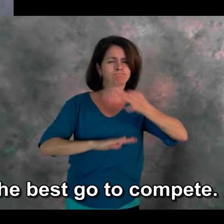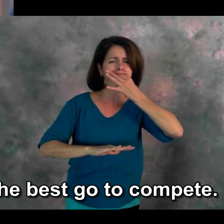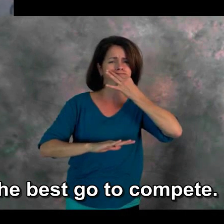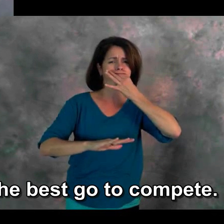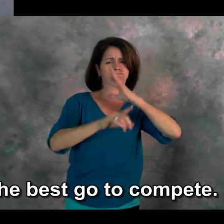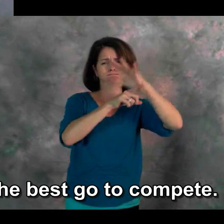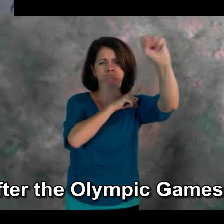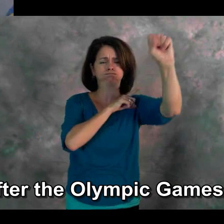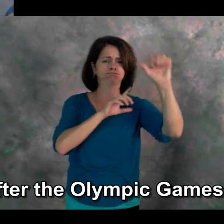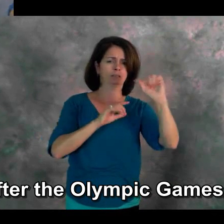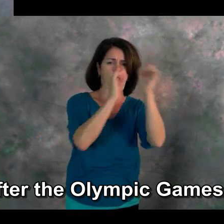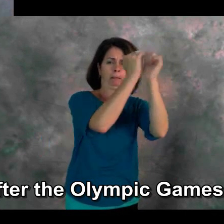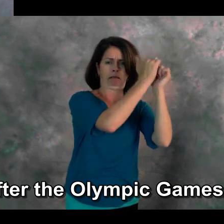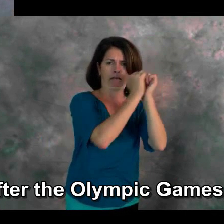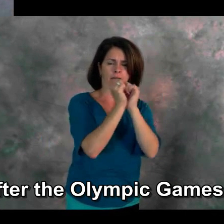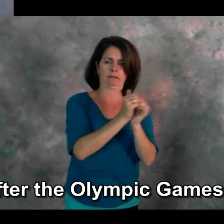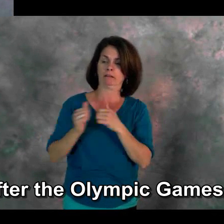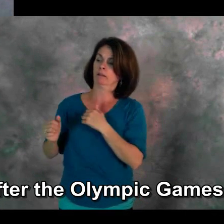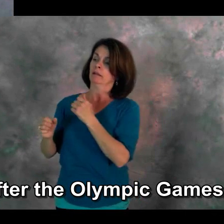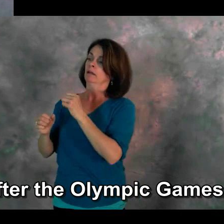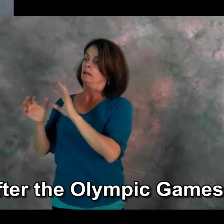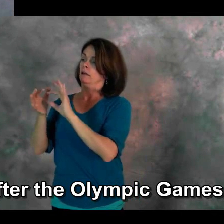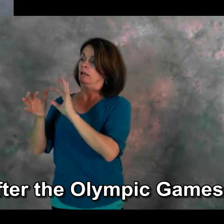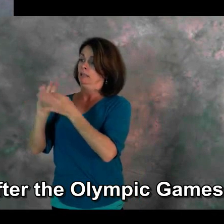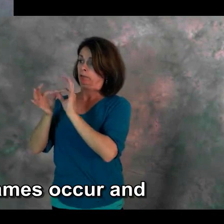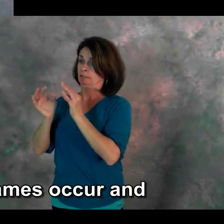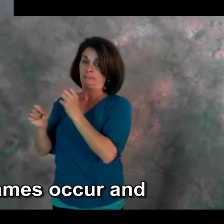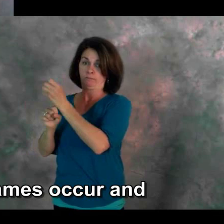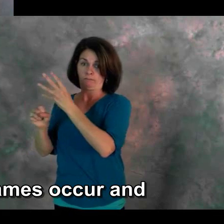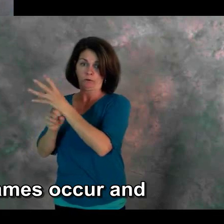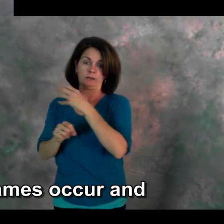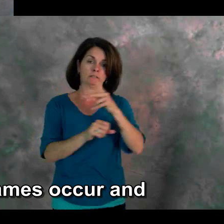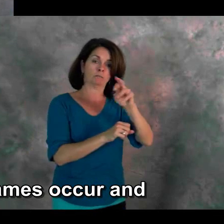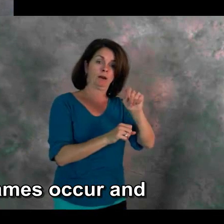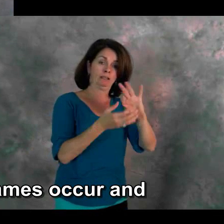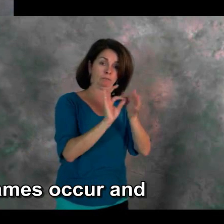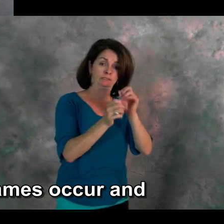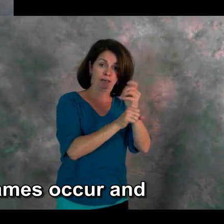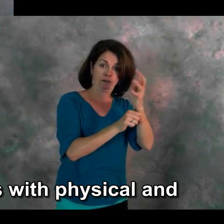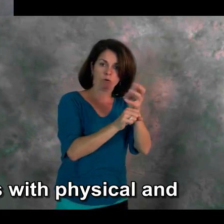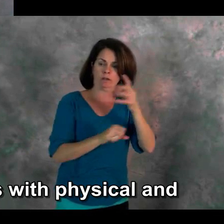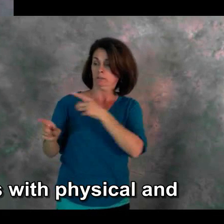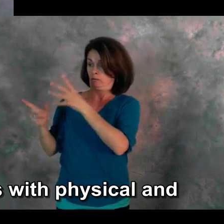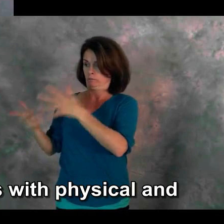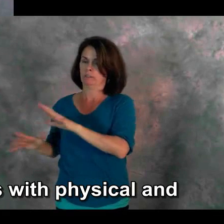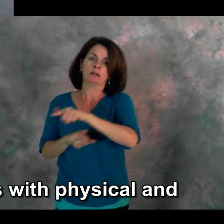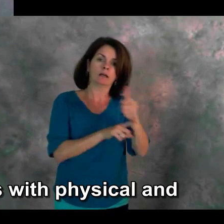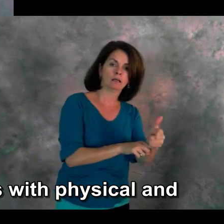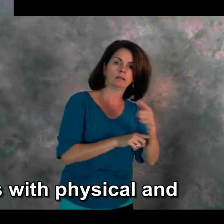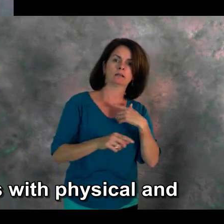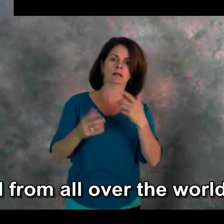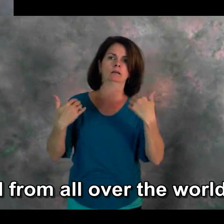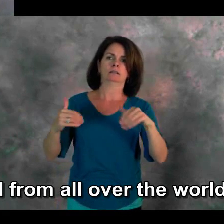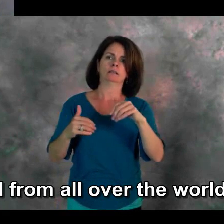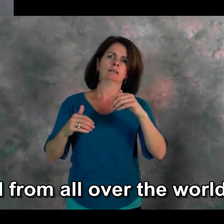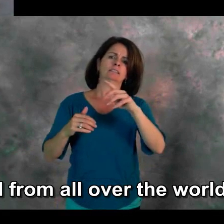compete. And every 4 years, directly after the Olympic Games, the Paralympic Games occur, and thousands of athletes with